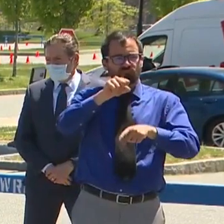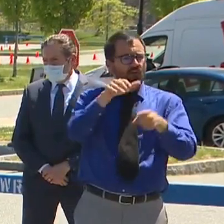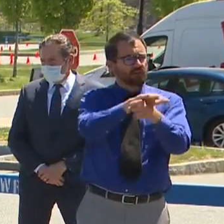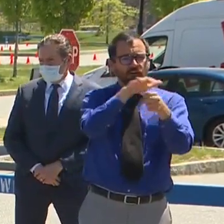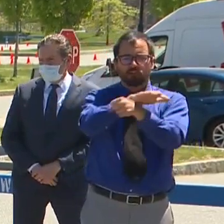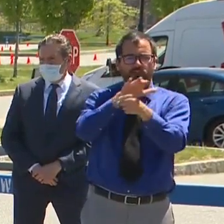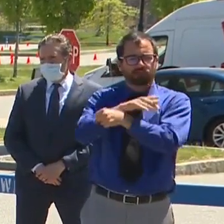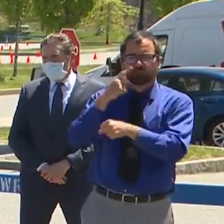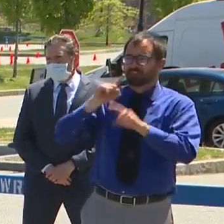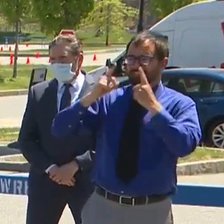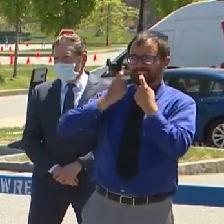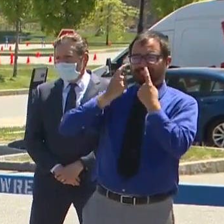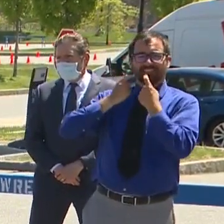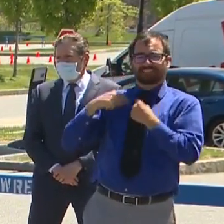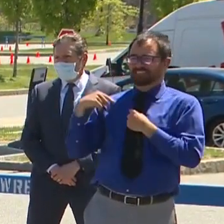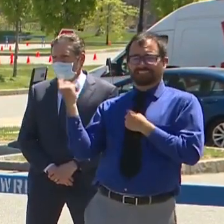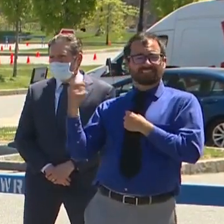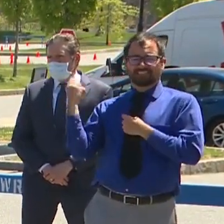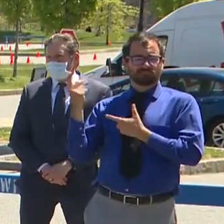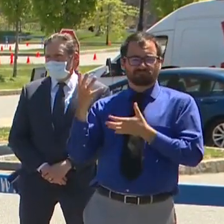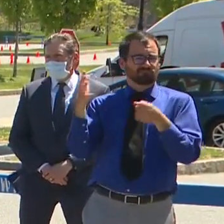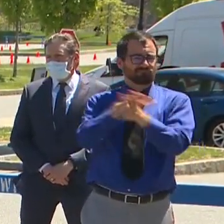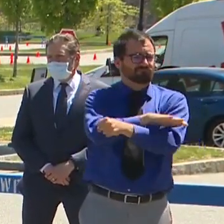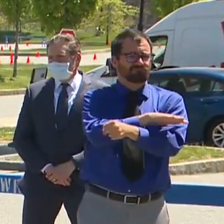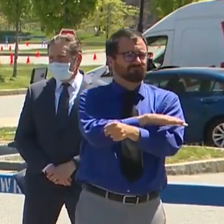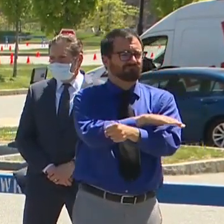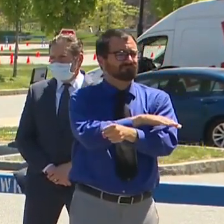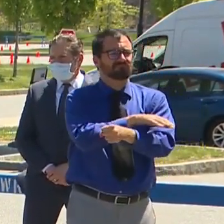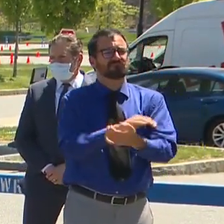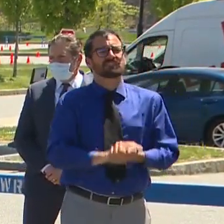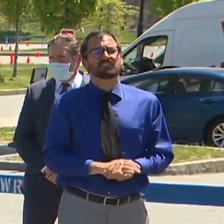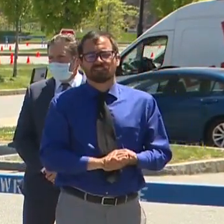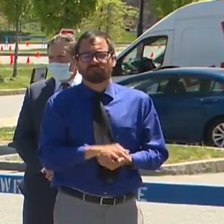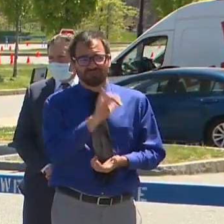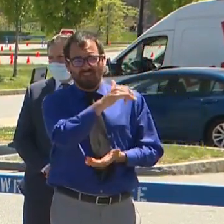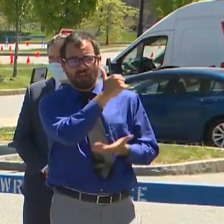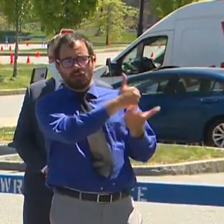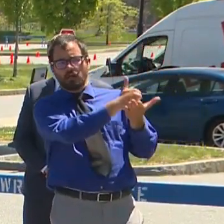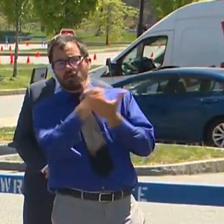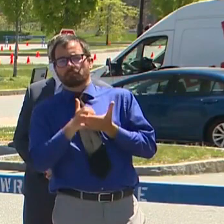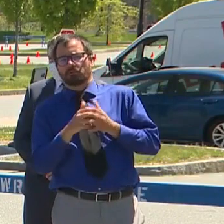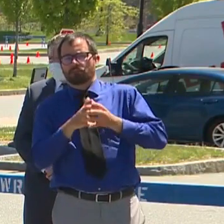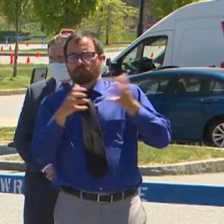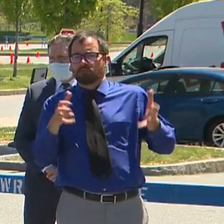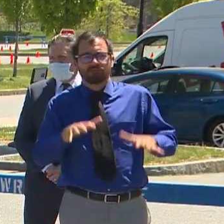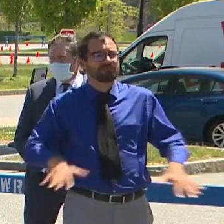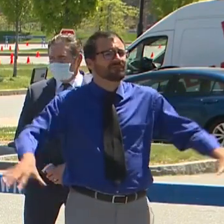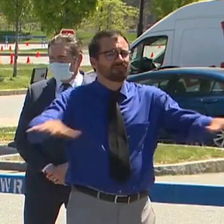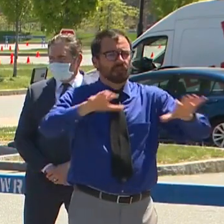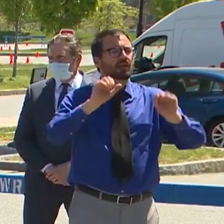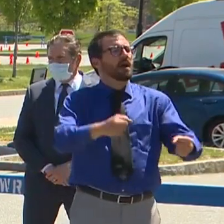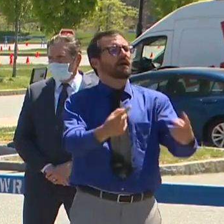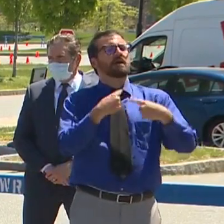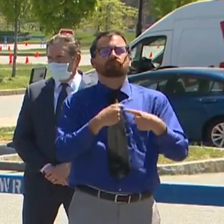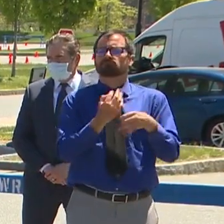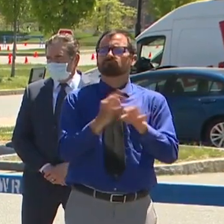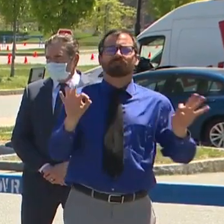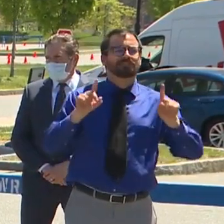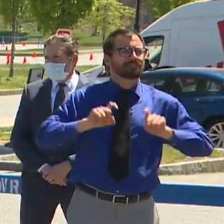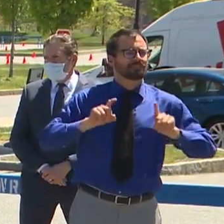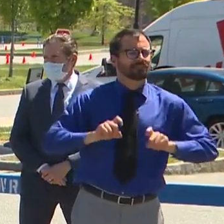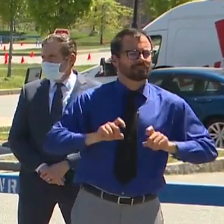doctors who deal with Lawrence people to be liberal with their testing referrals. If a patient is calling you looking to be